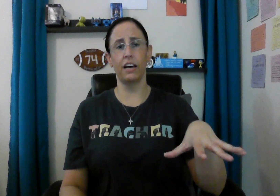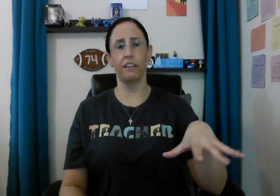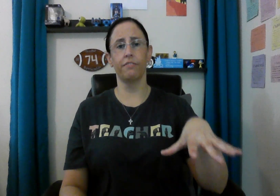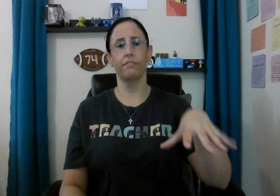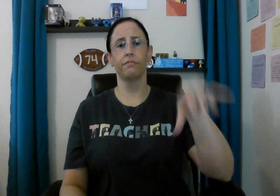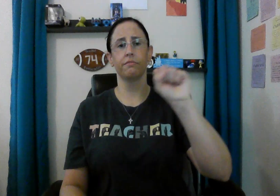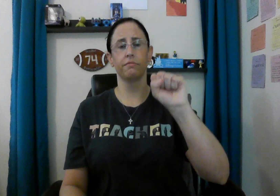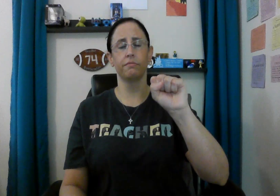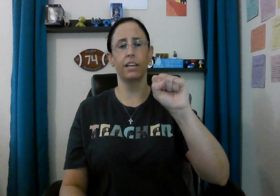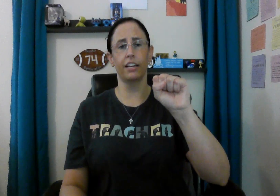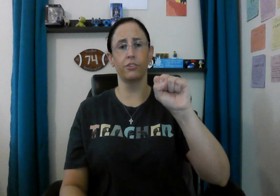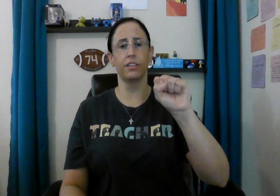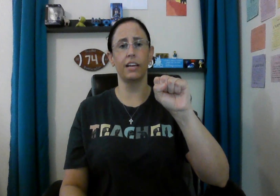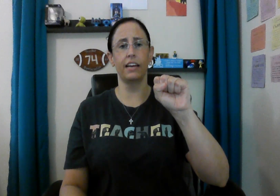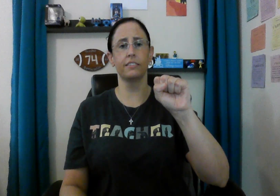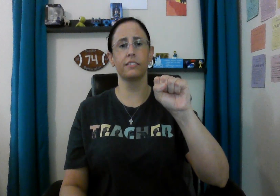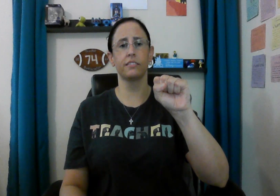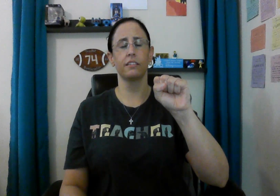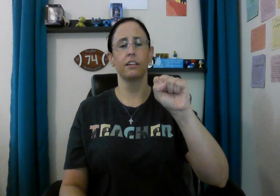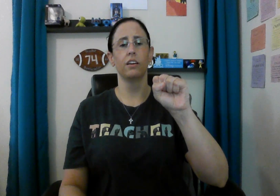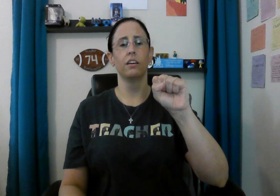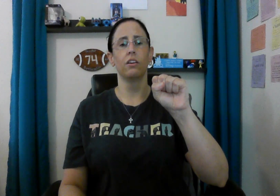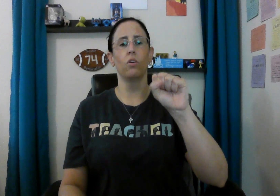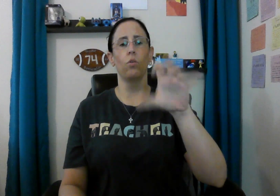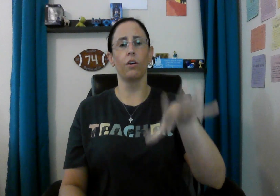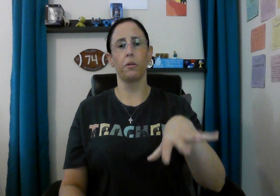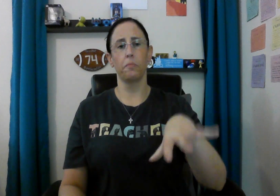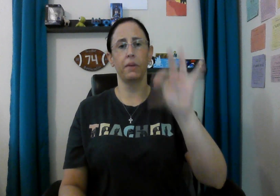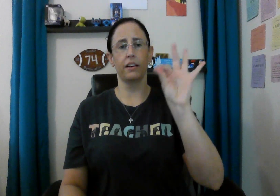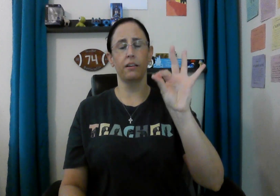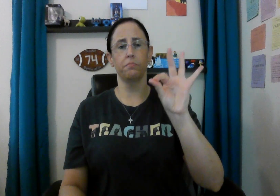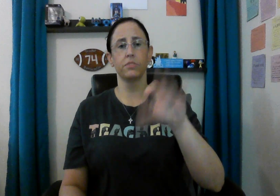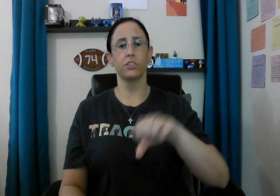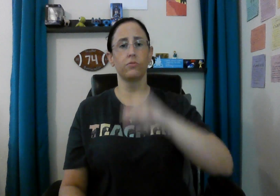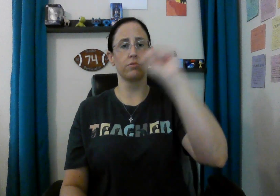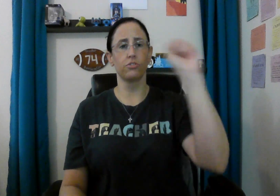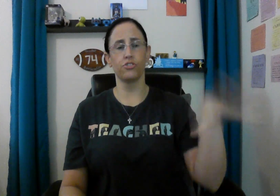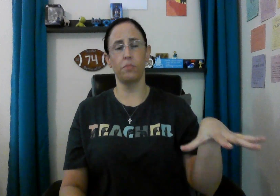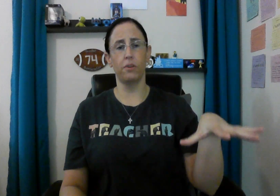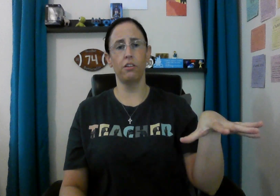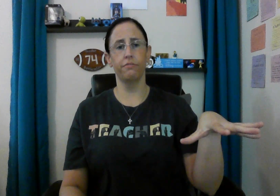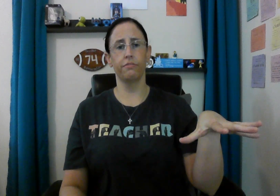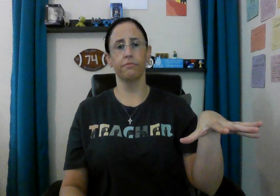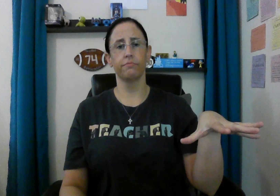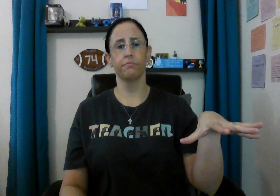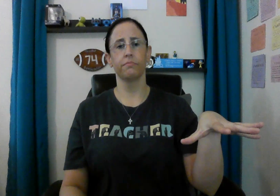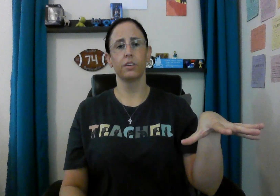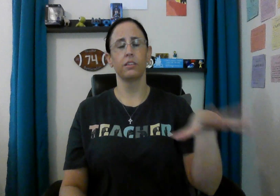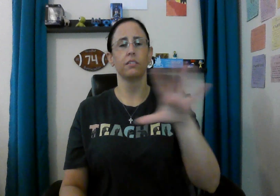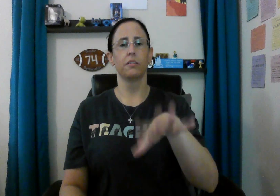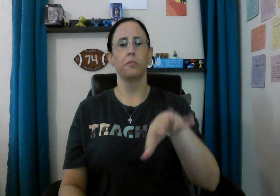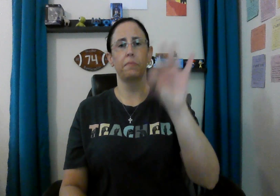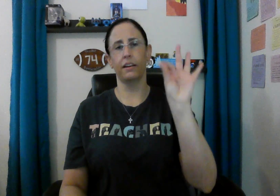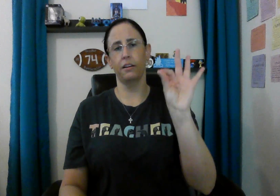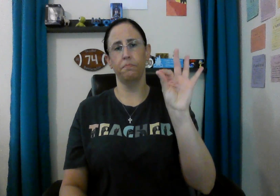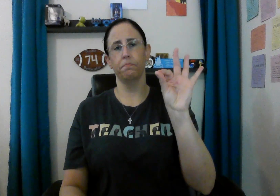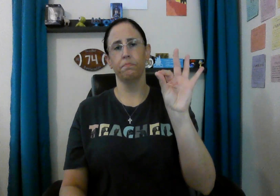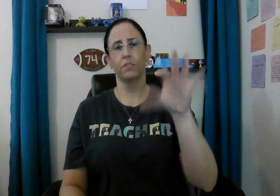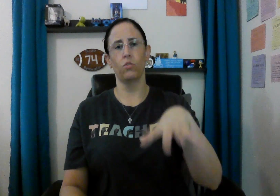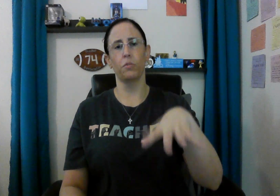5 and go to the S or pick up. So drop off, pick up, or pick